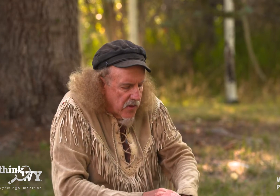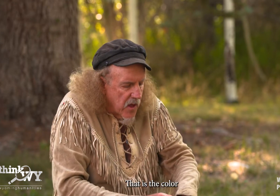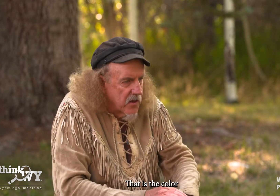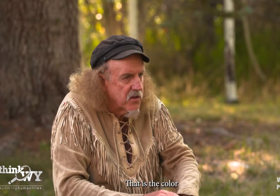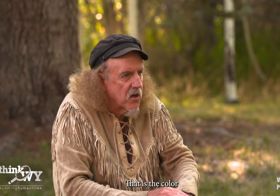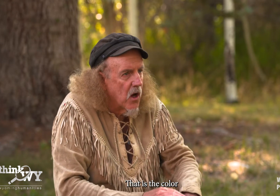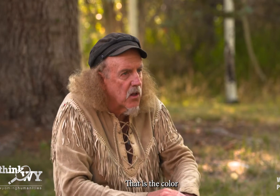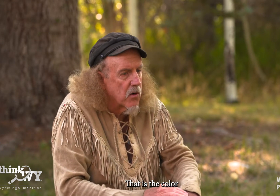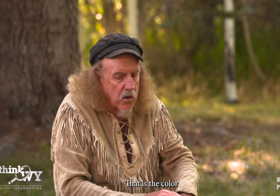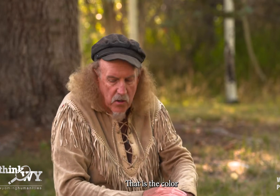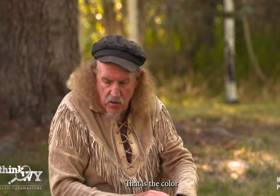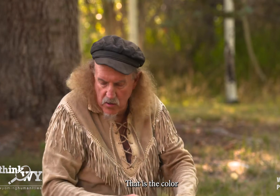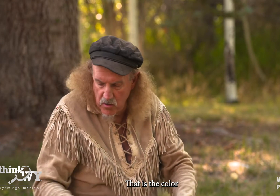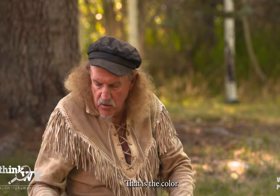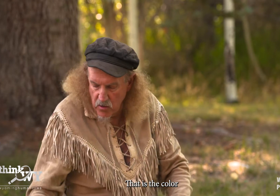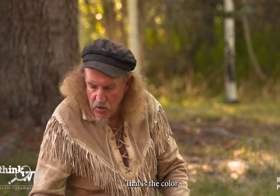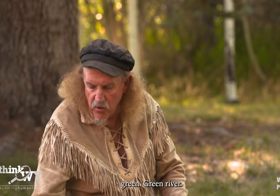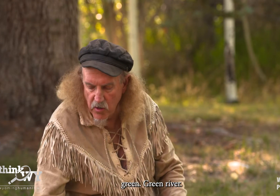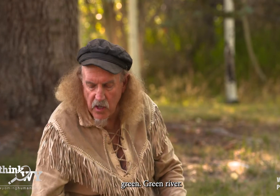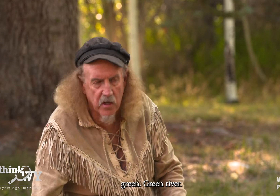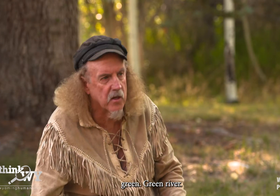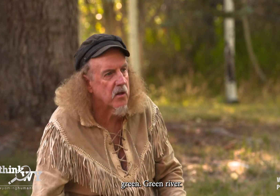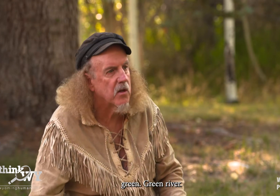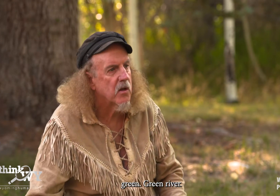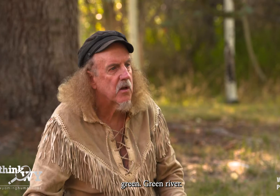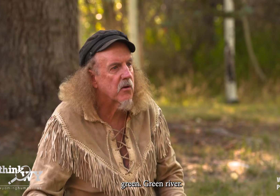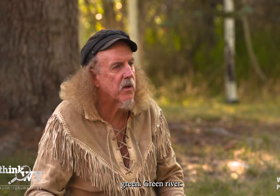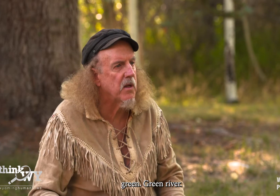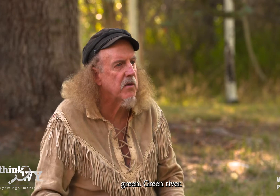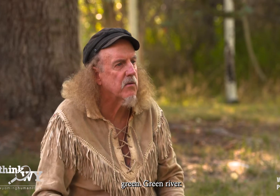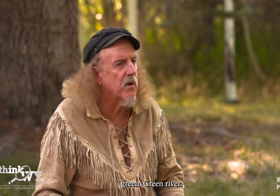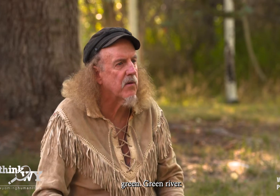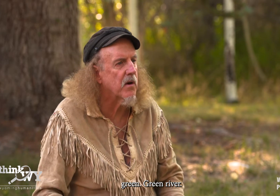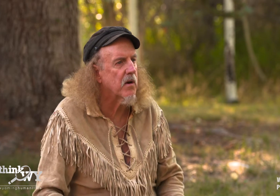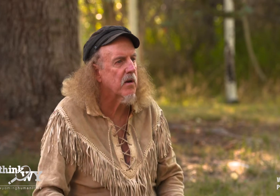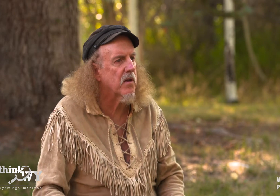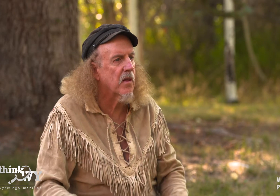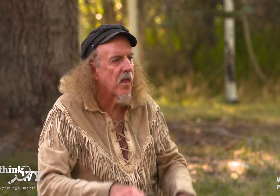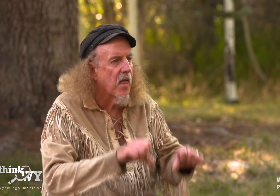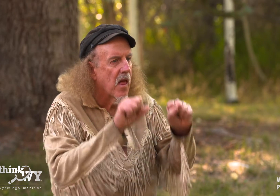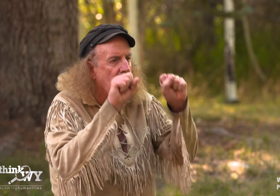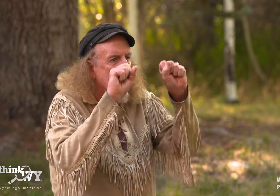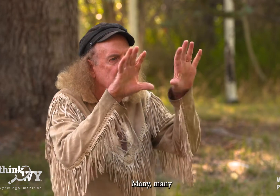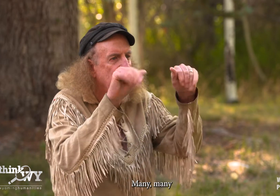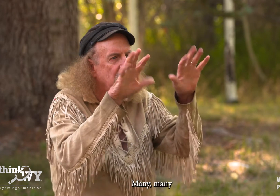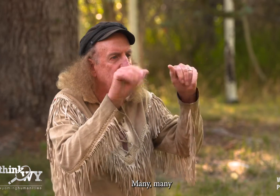that is the color green, green river. Many,